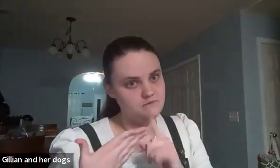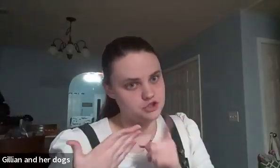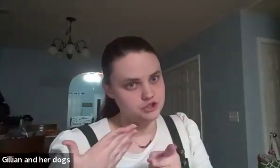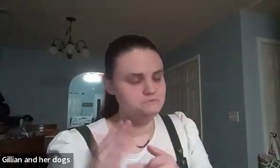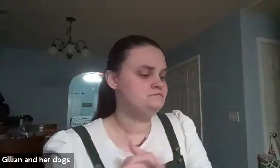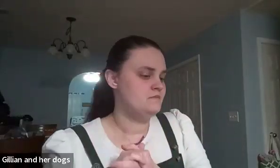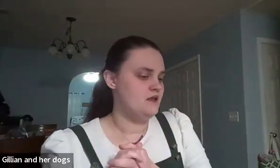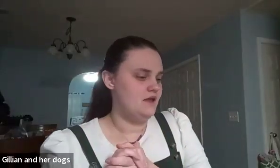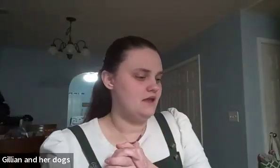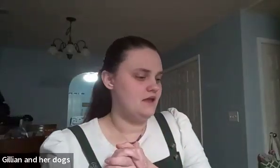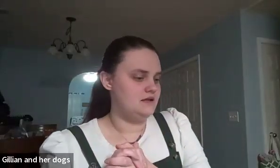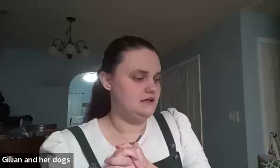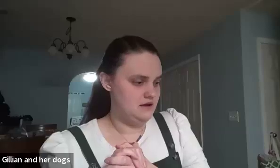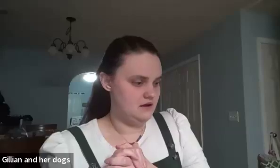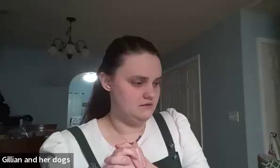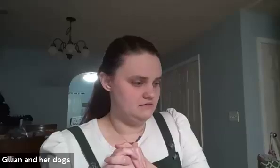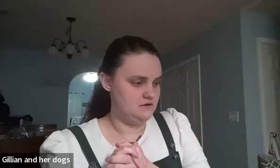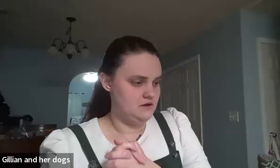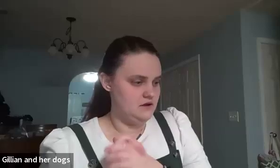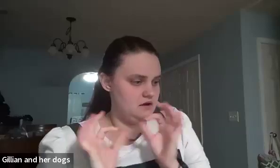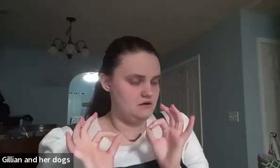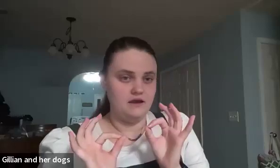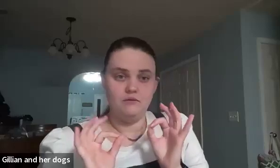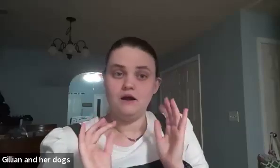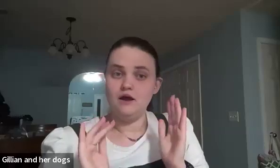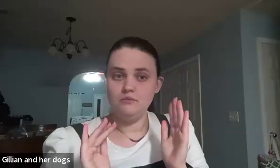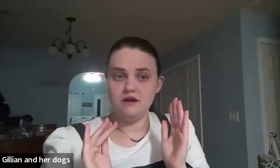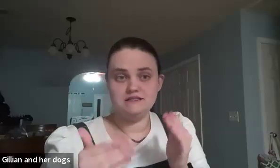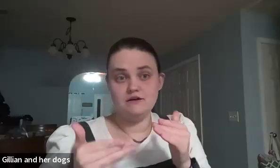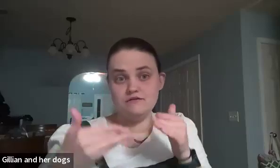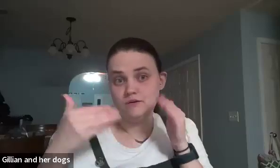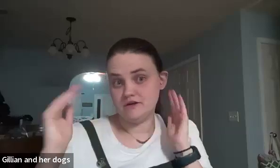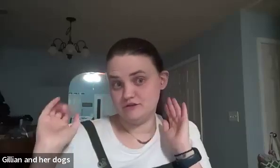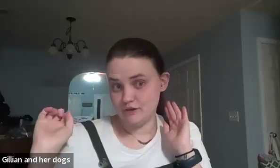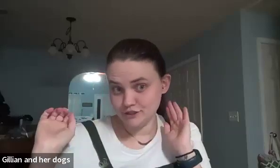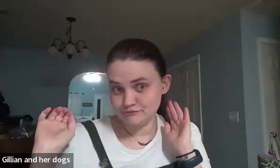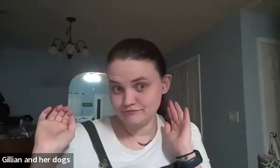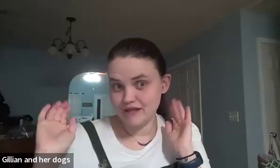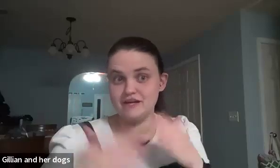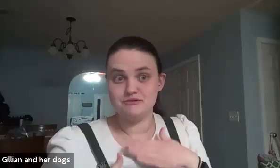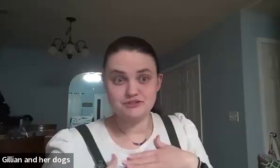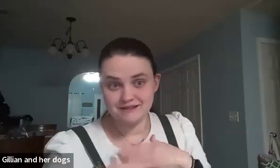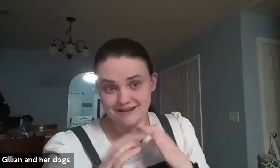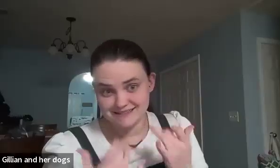them for sure. And yeah. Okay, well, I hope I did not overwhelm y'all too much and that you enjoyed class